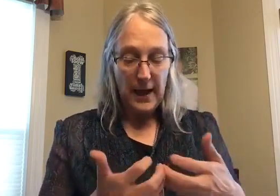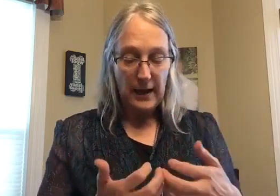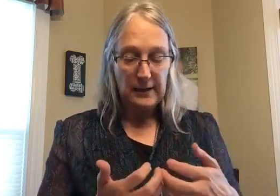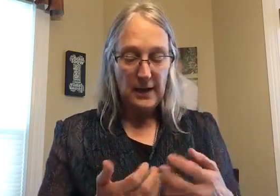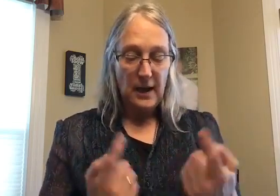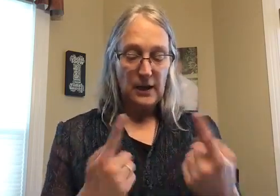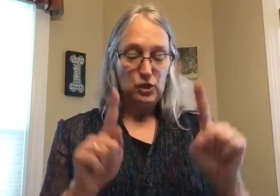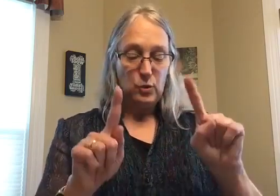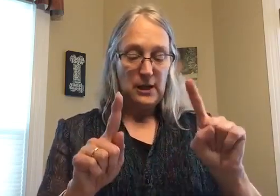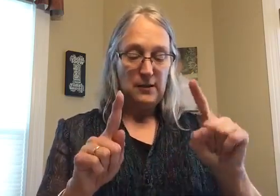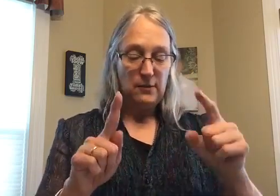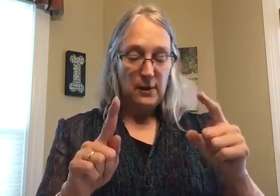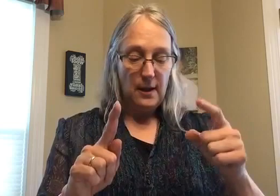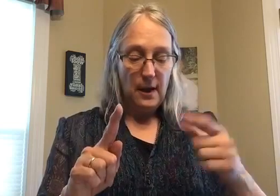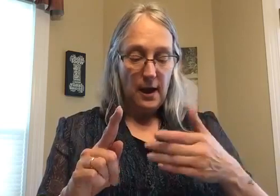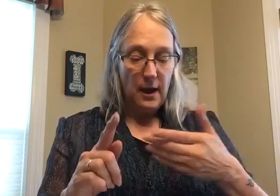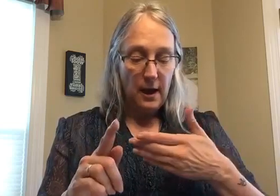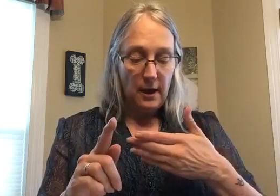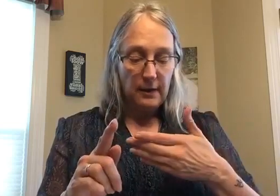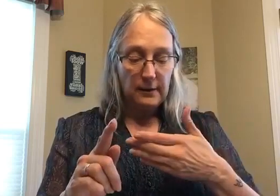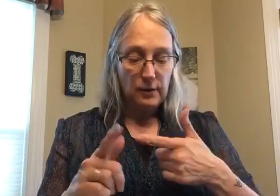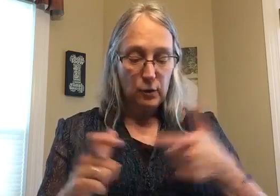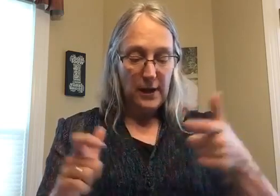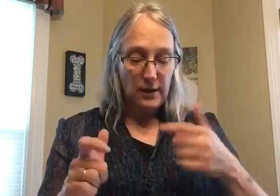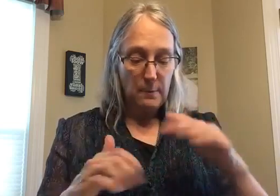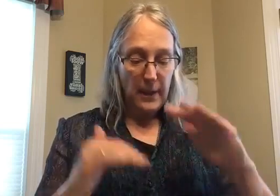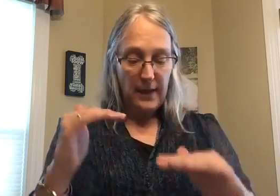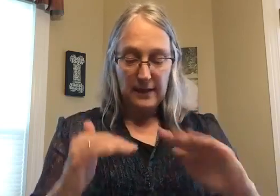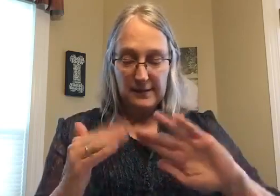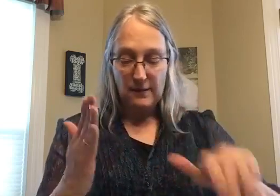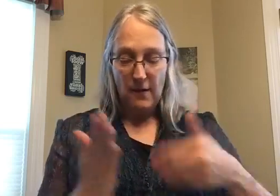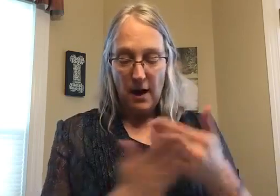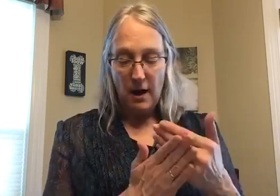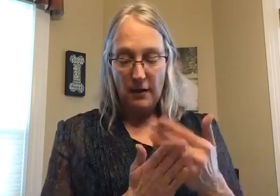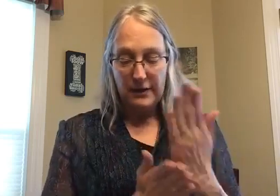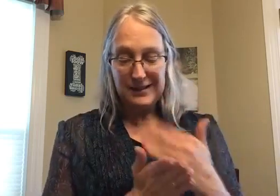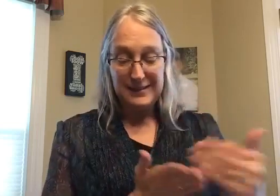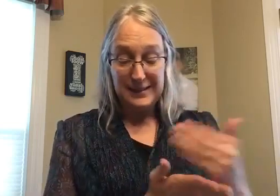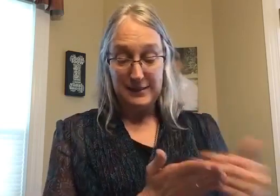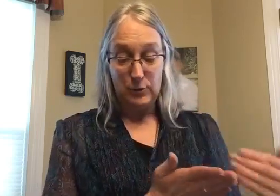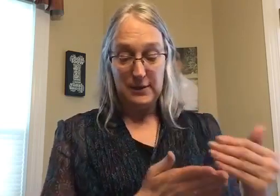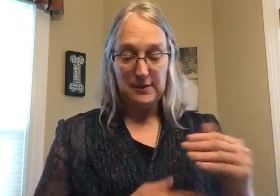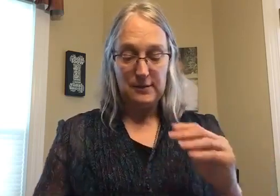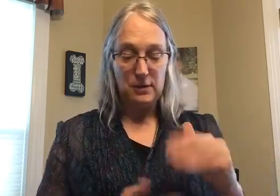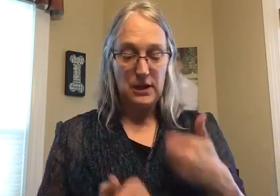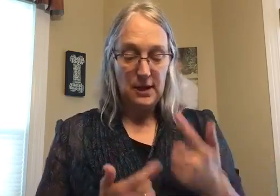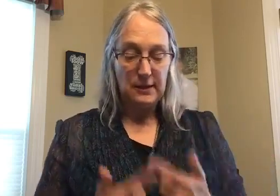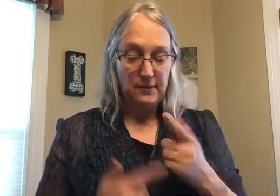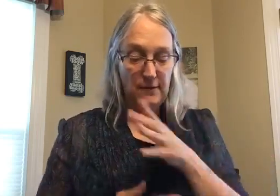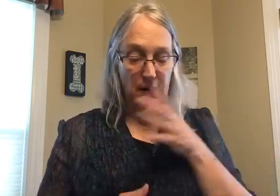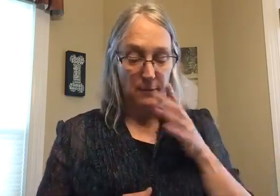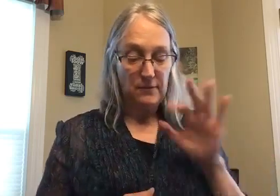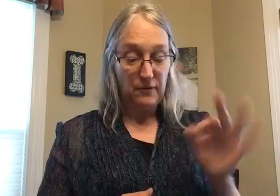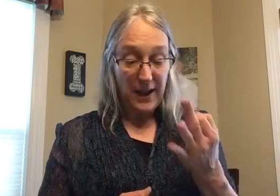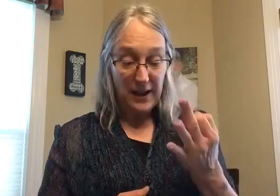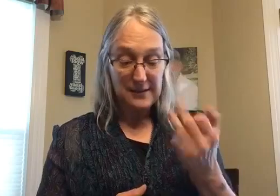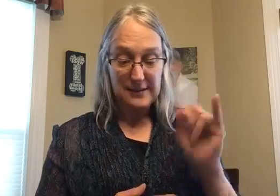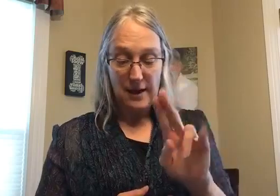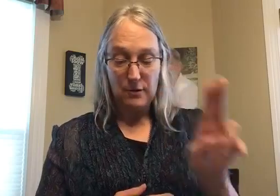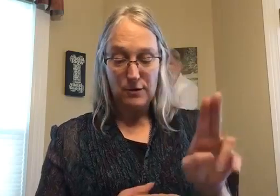combined achieved a greater balance of all the constituents. So the Young Living Farm in France is now using